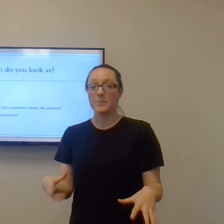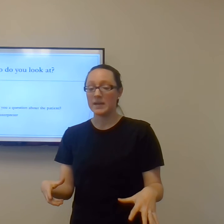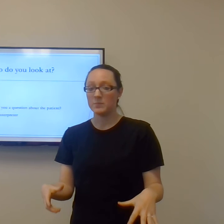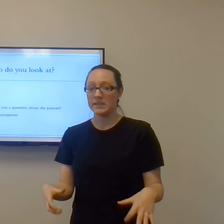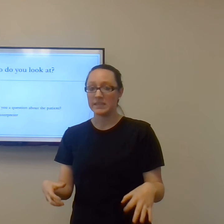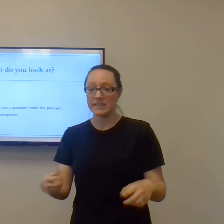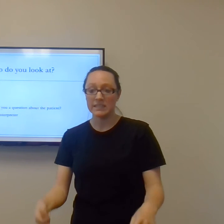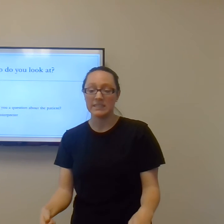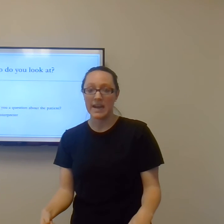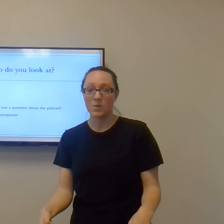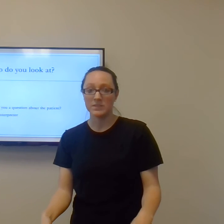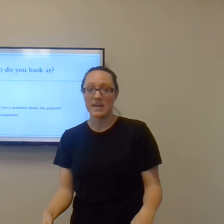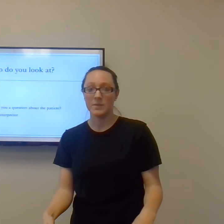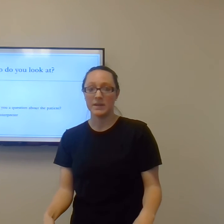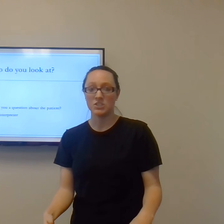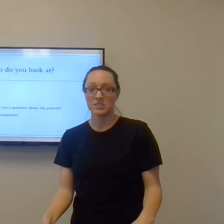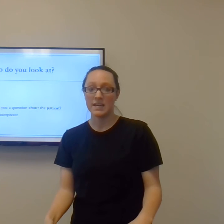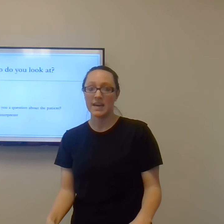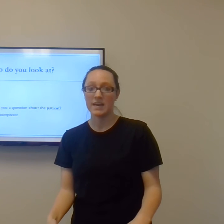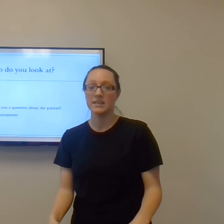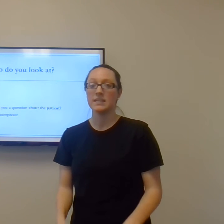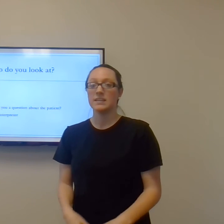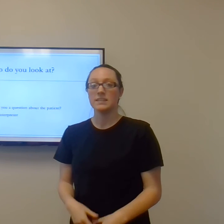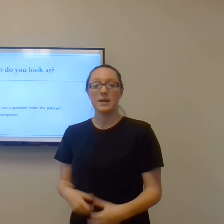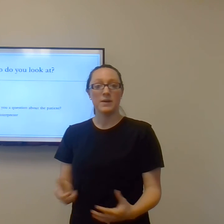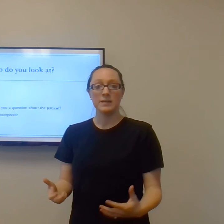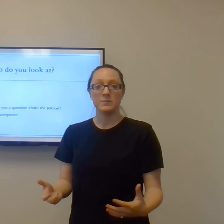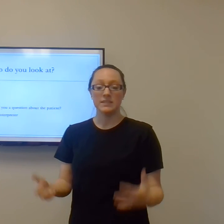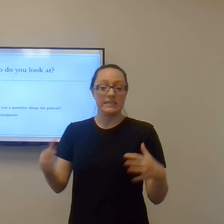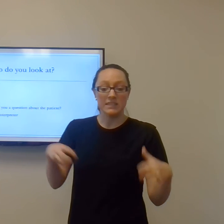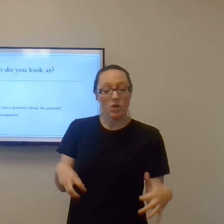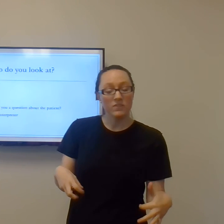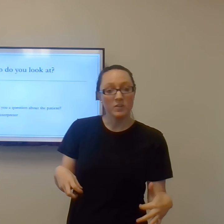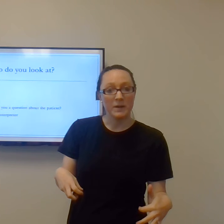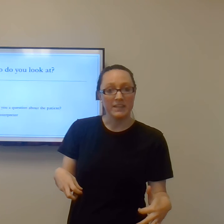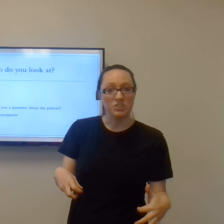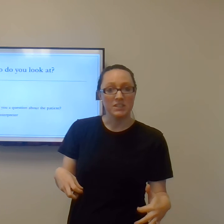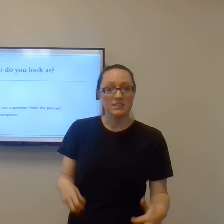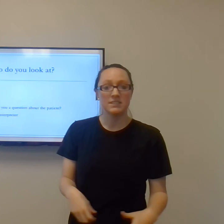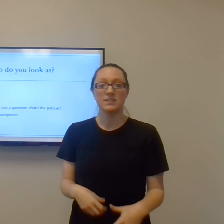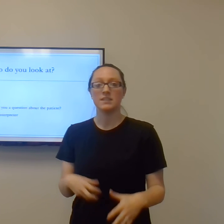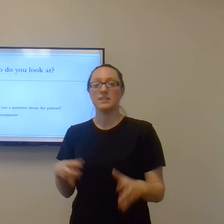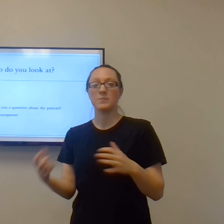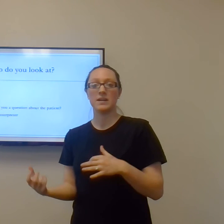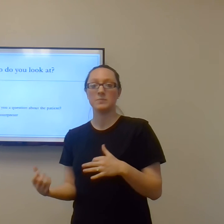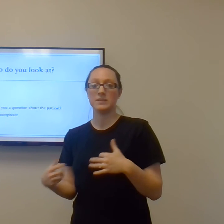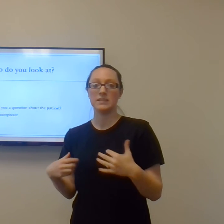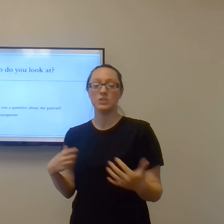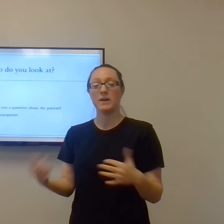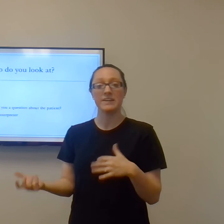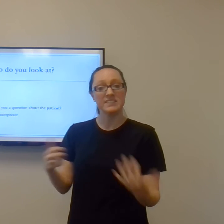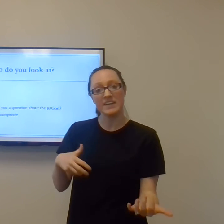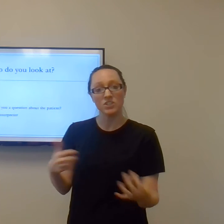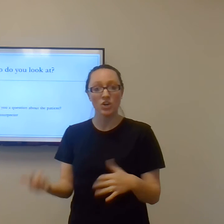may be kneeling down beside the patient's head, that might be leaning over the patient, that might be, you might have to take